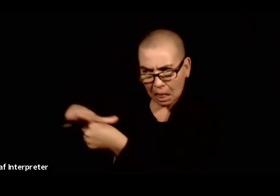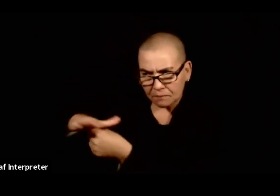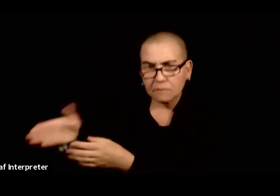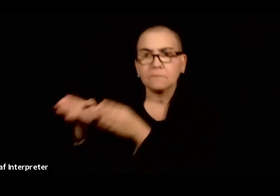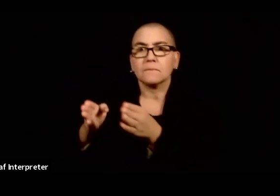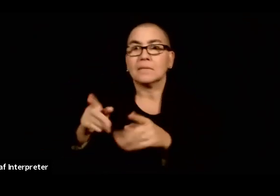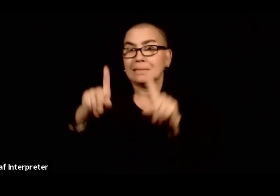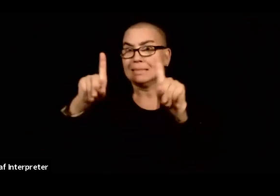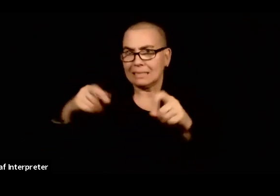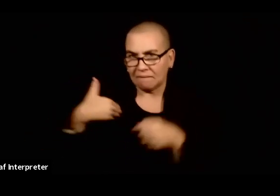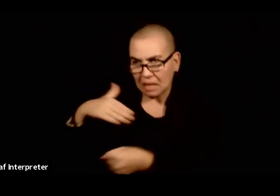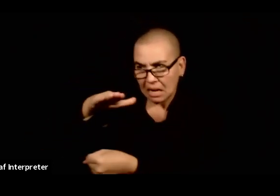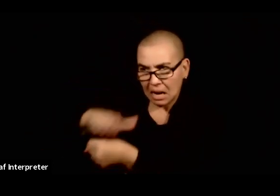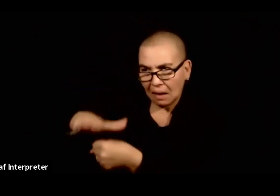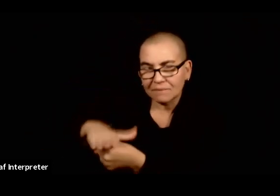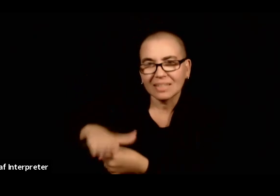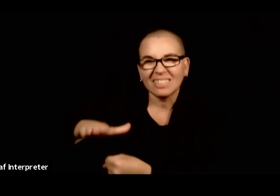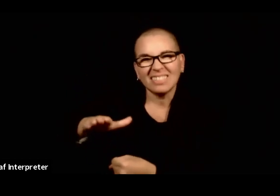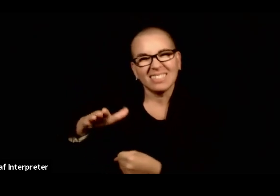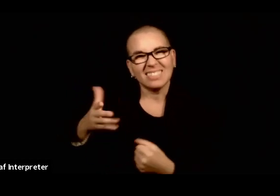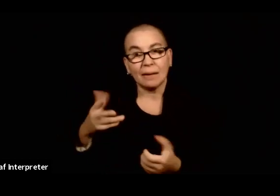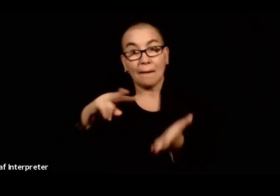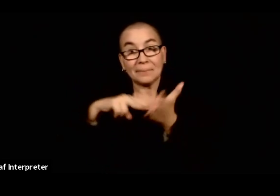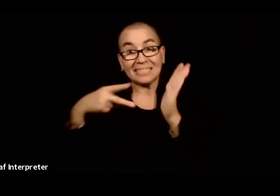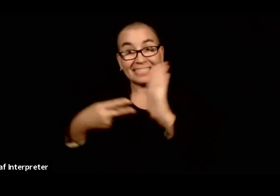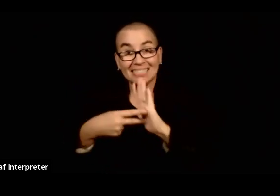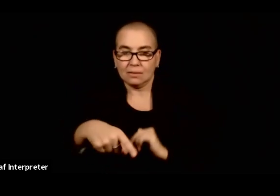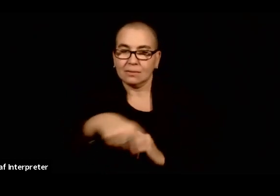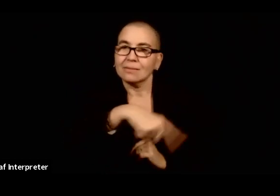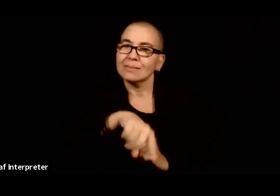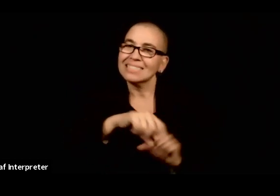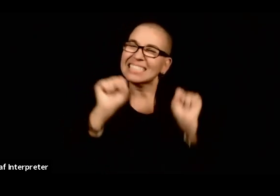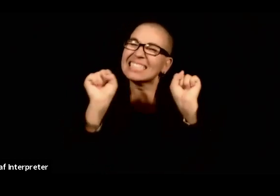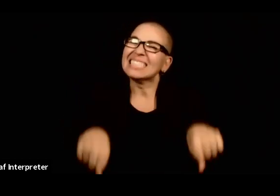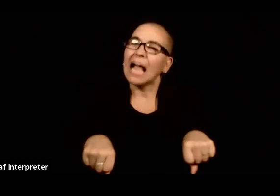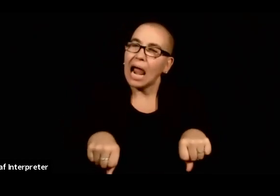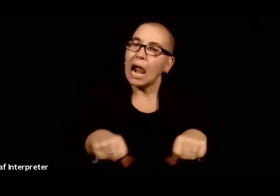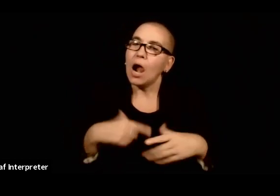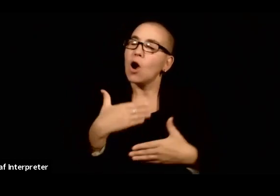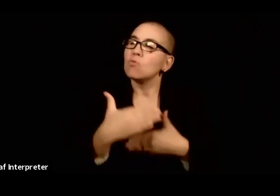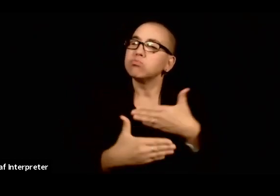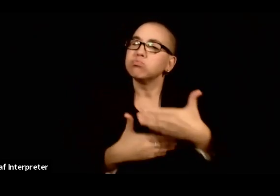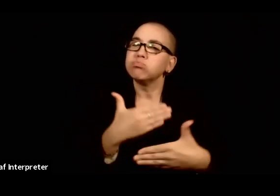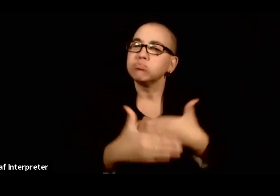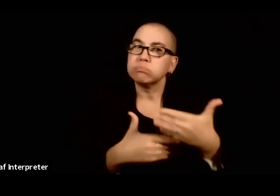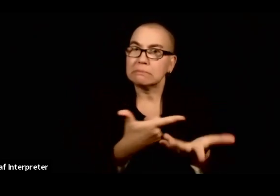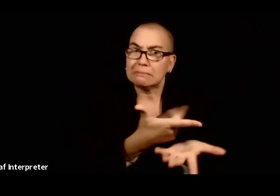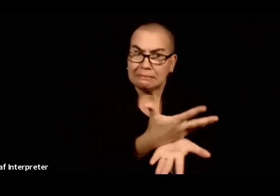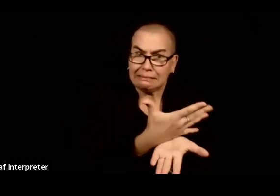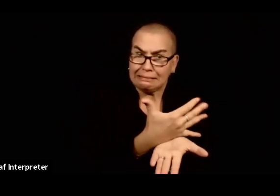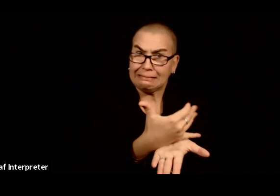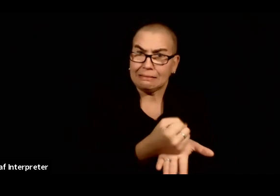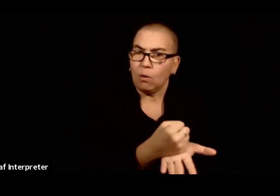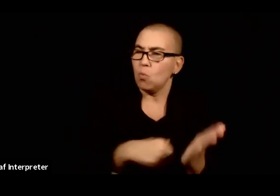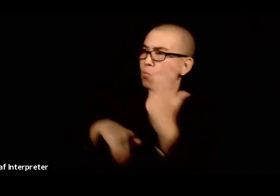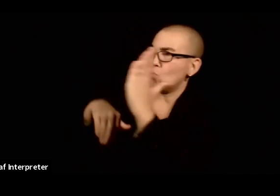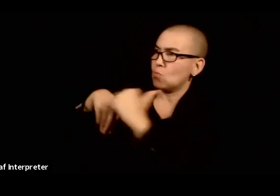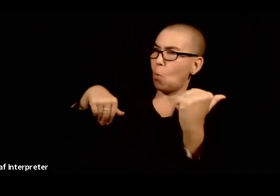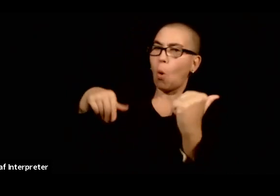request personal protective equipment, crisis staffing support. There's currently more than 1,100 qualified